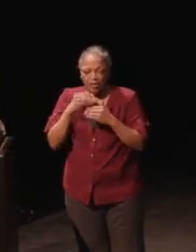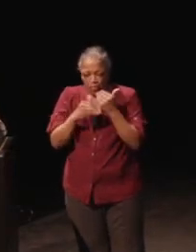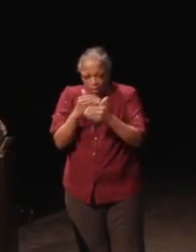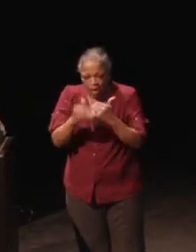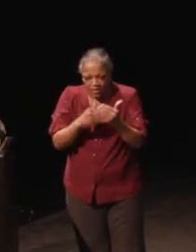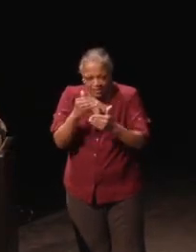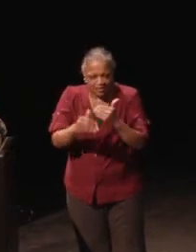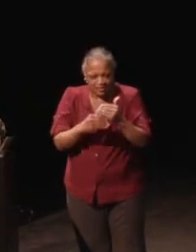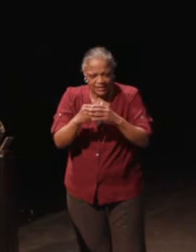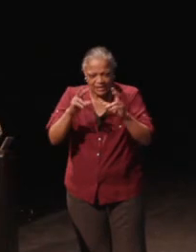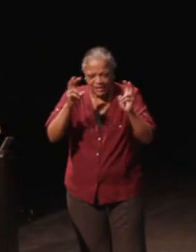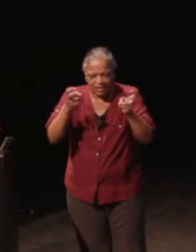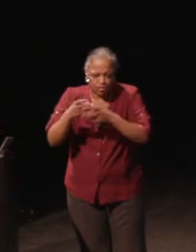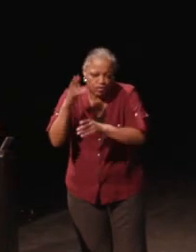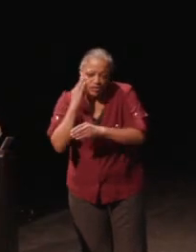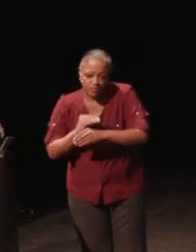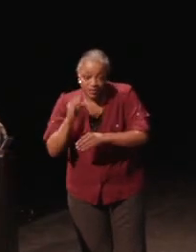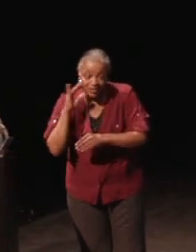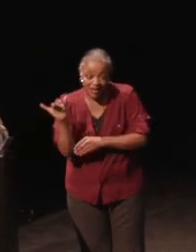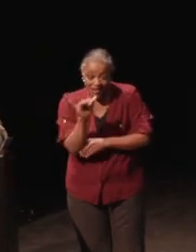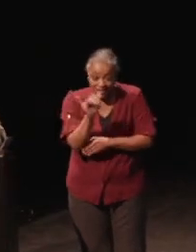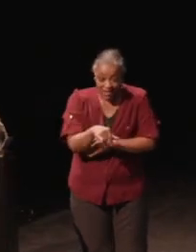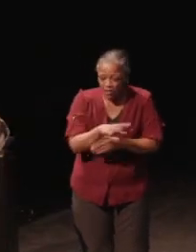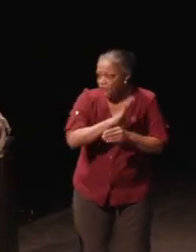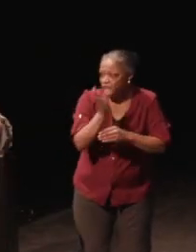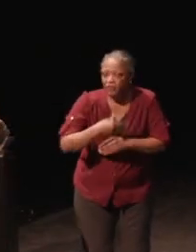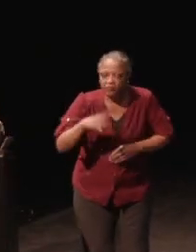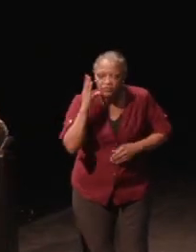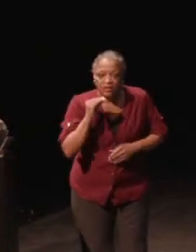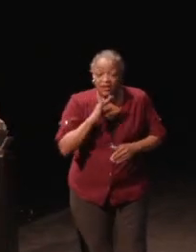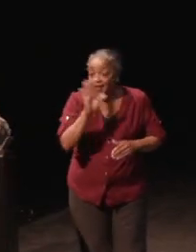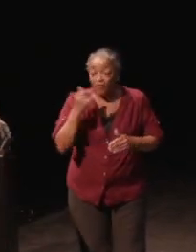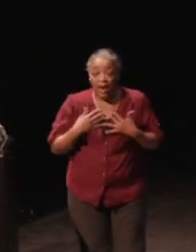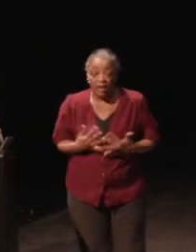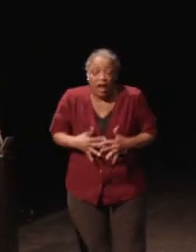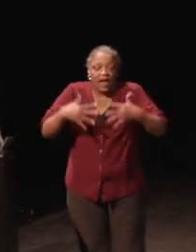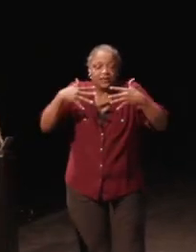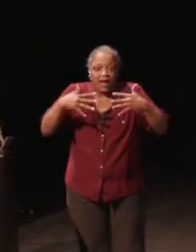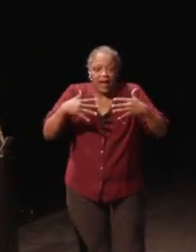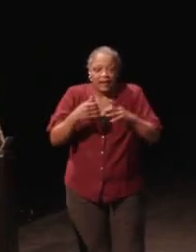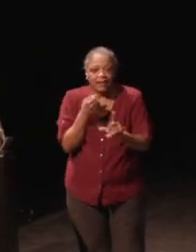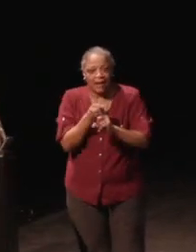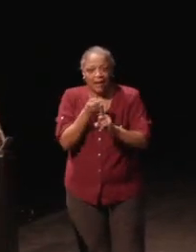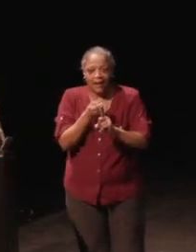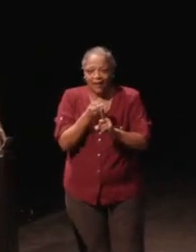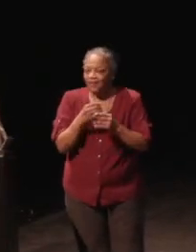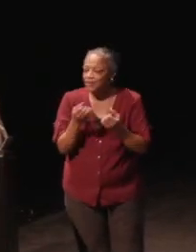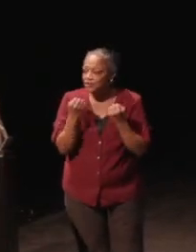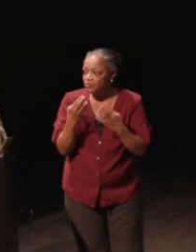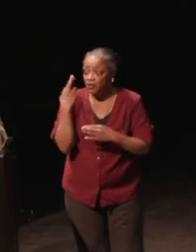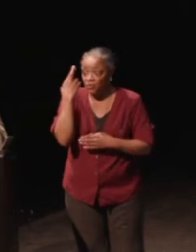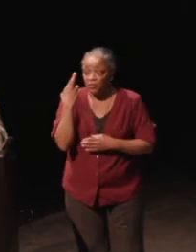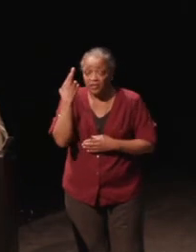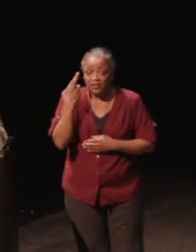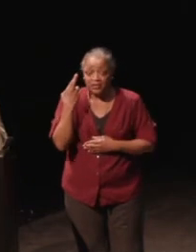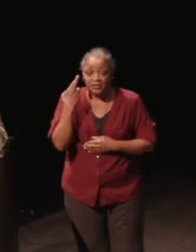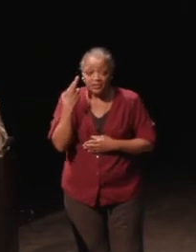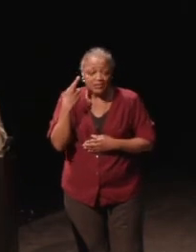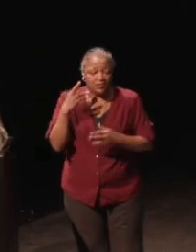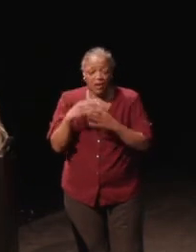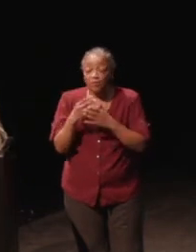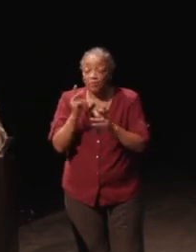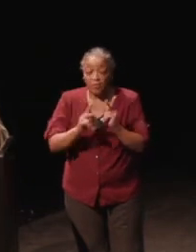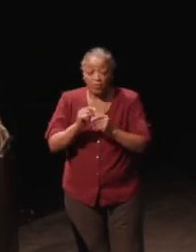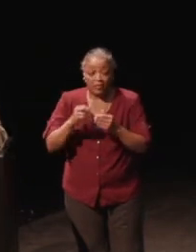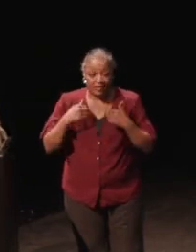processing experiences like that, or you've never had an anxiety attack, I mean, there are all kinds of reasons why, or ways in which